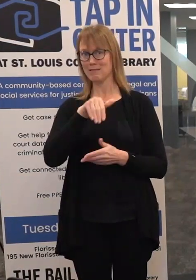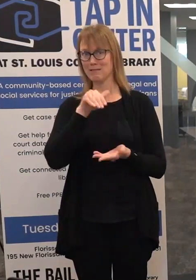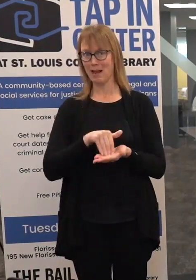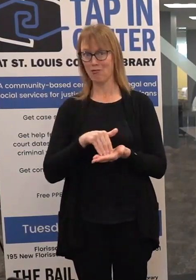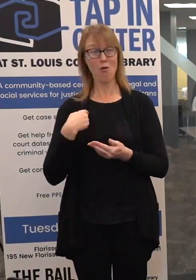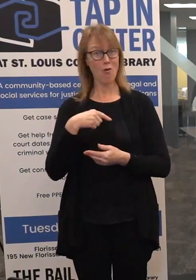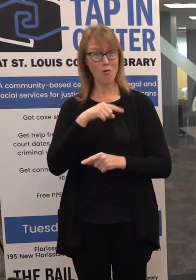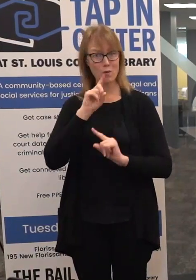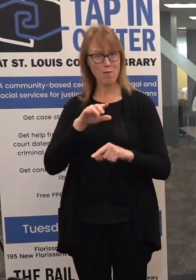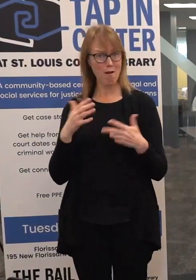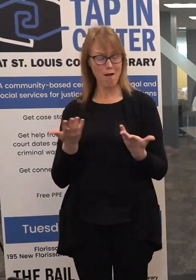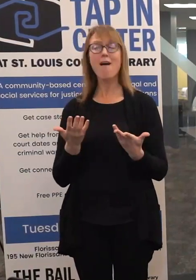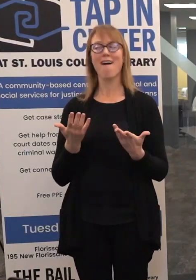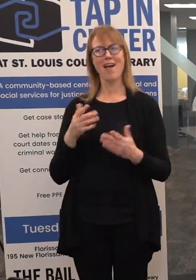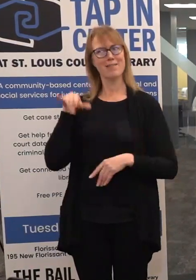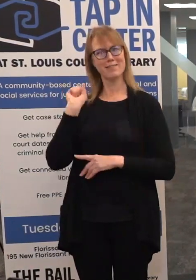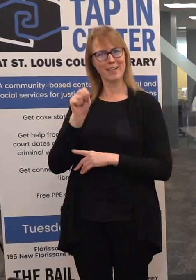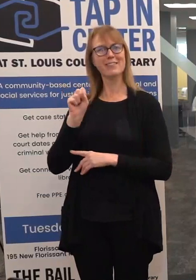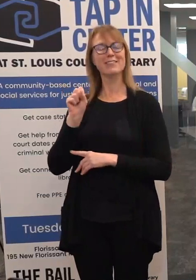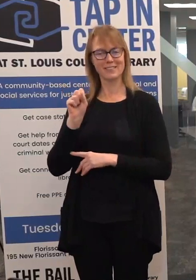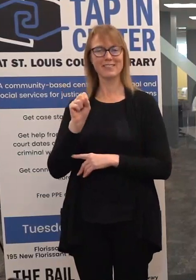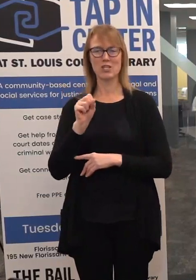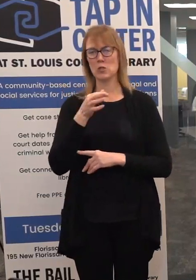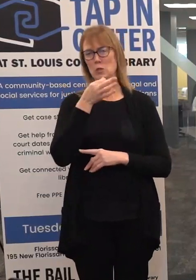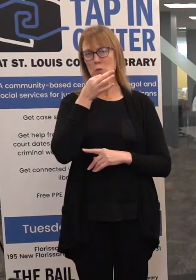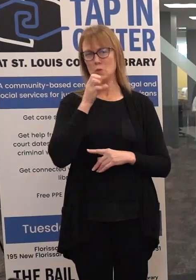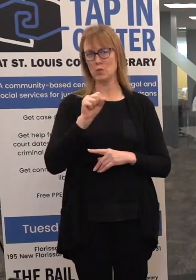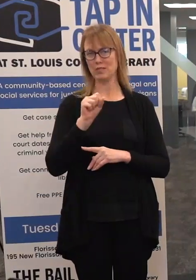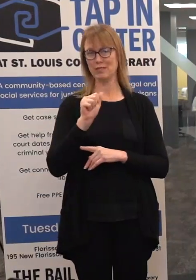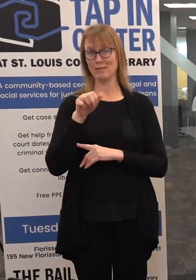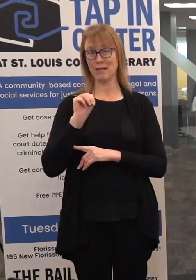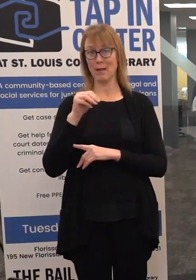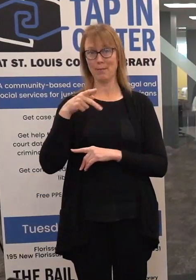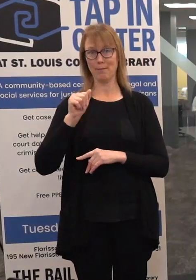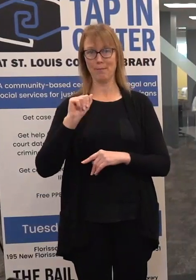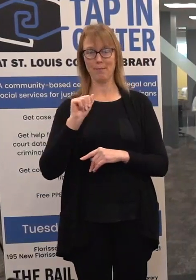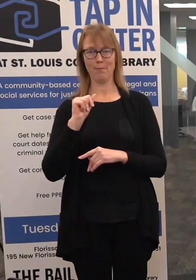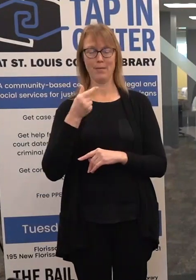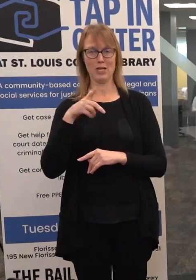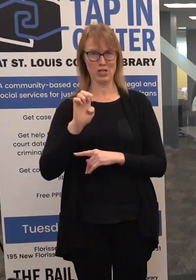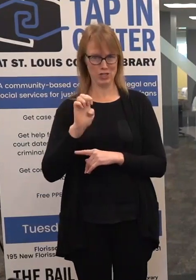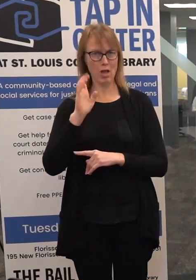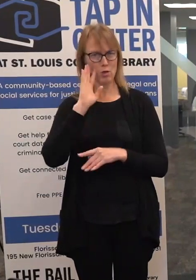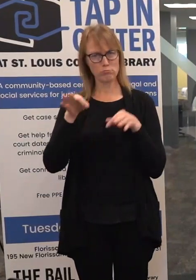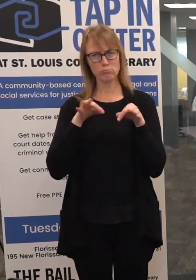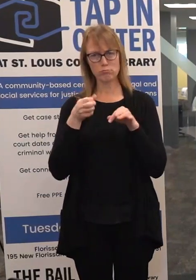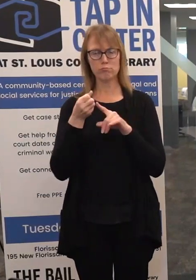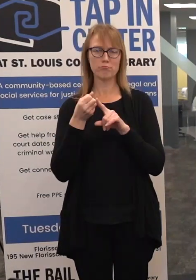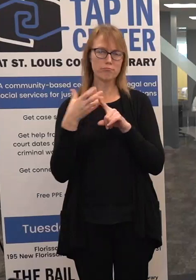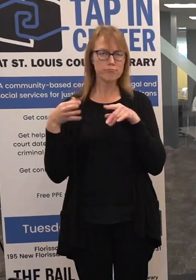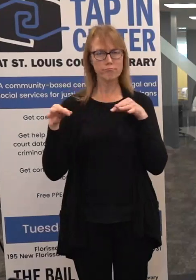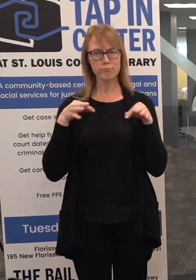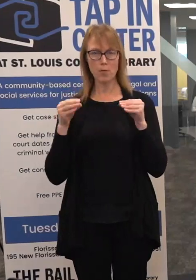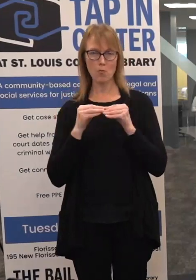details and successes of the center. Libraries are a center of community. They are also a trusted space where